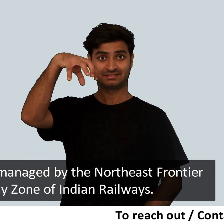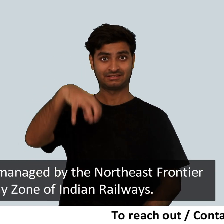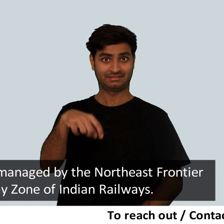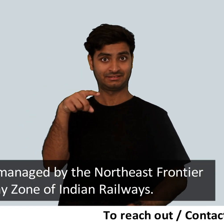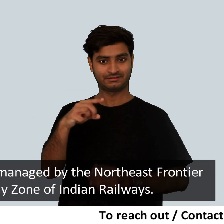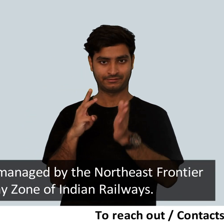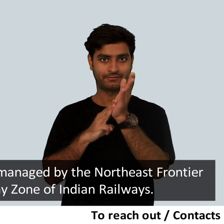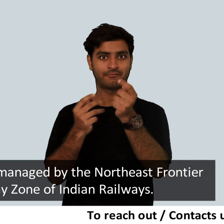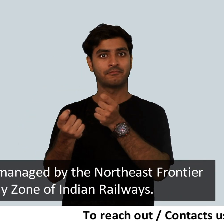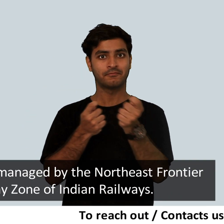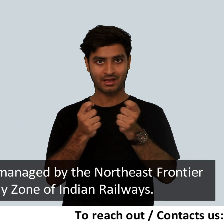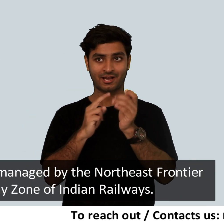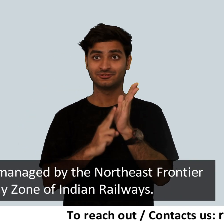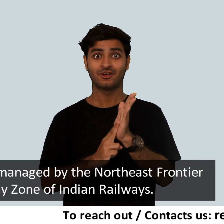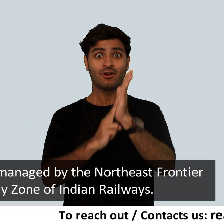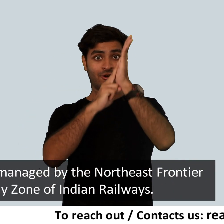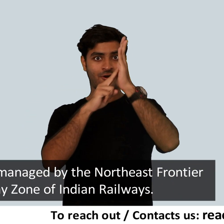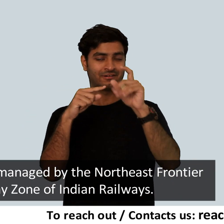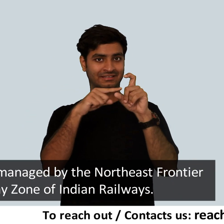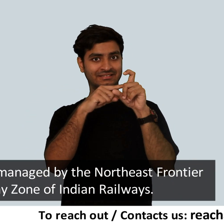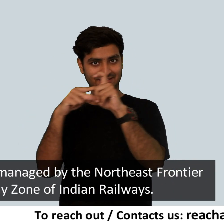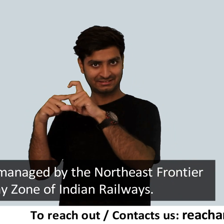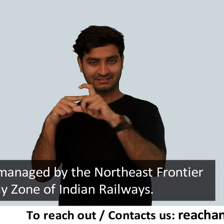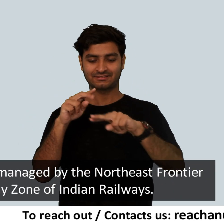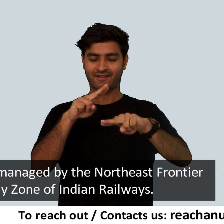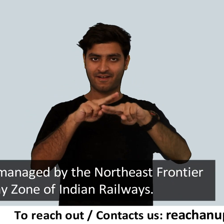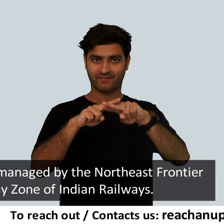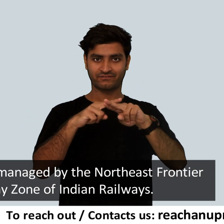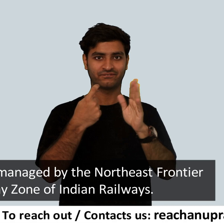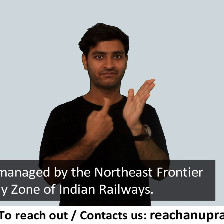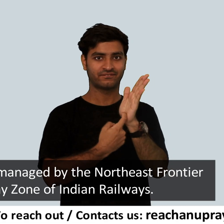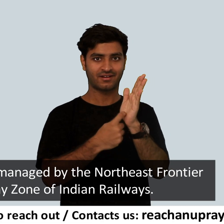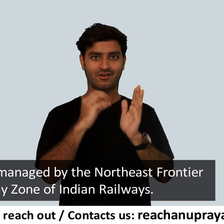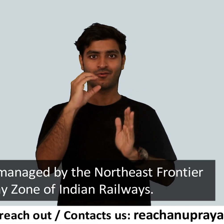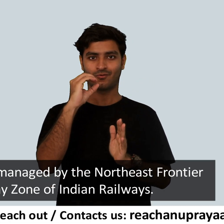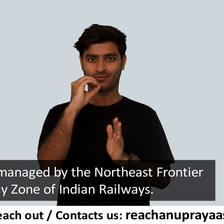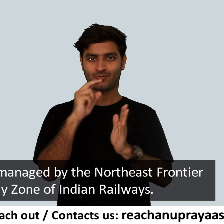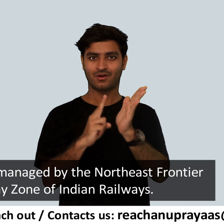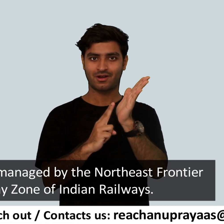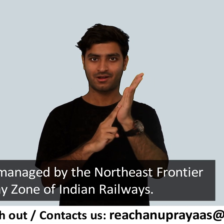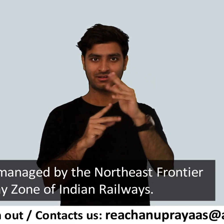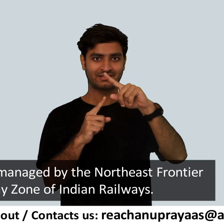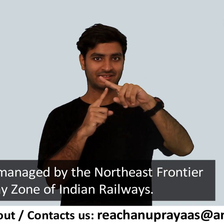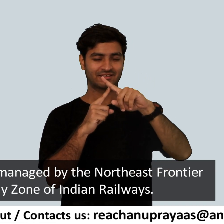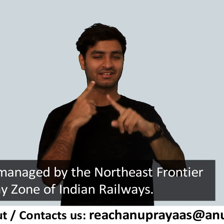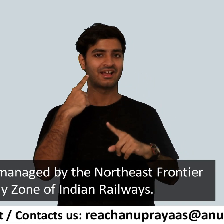This station is managed by the North East Frontier Railway Zone of Indian Railways.